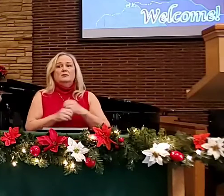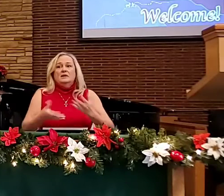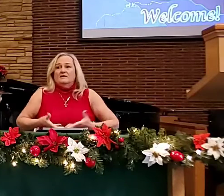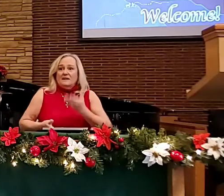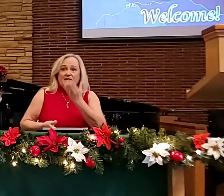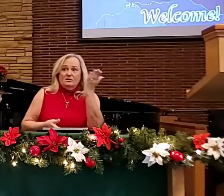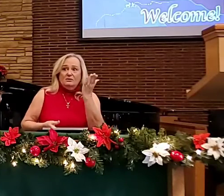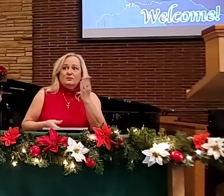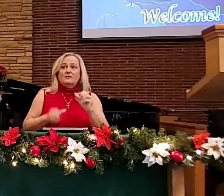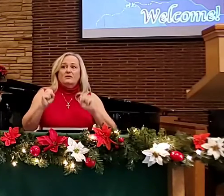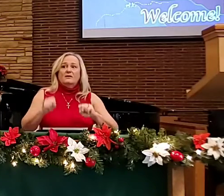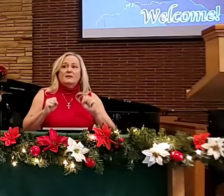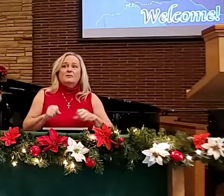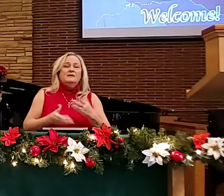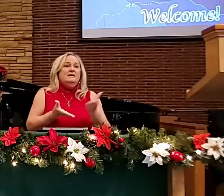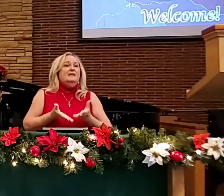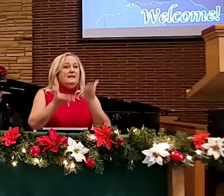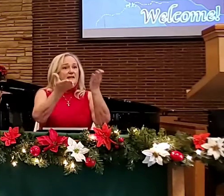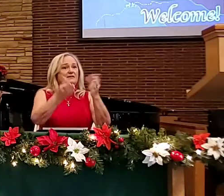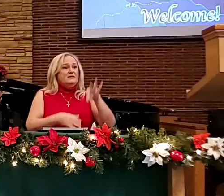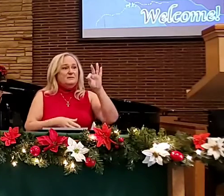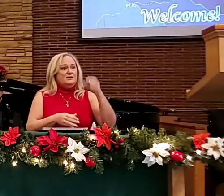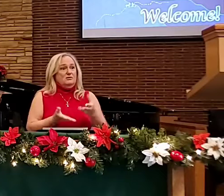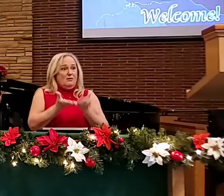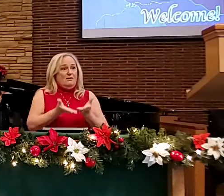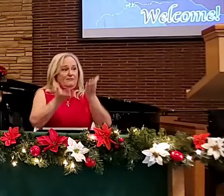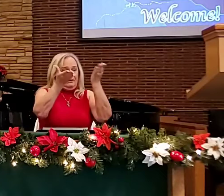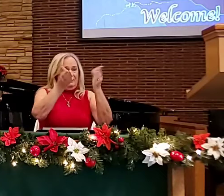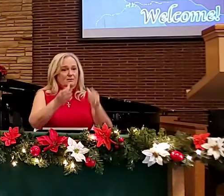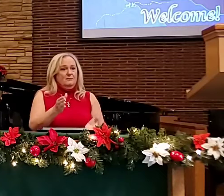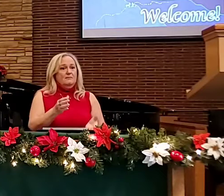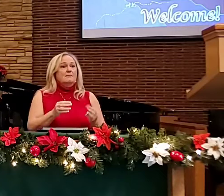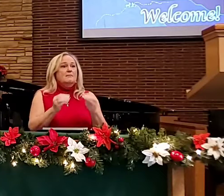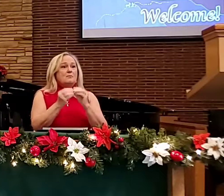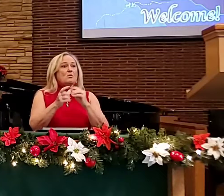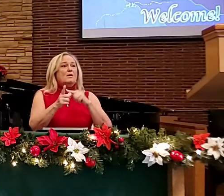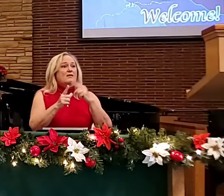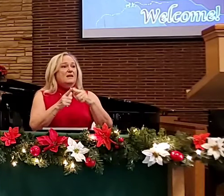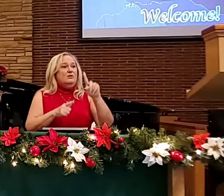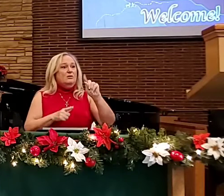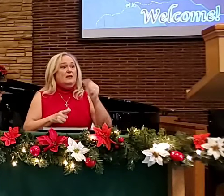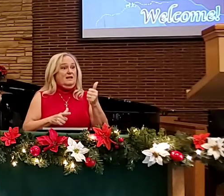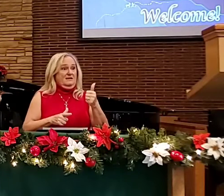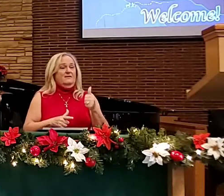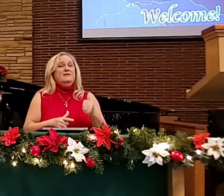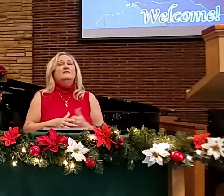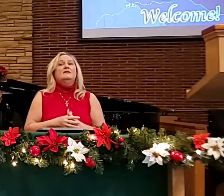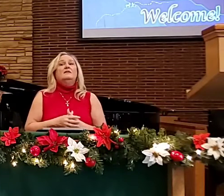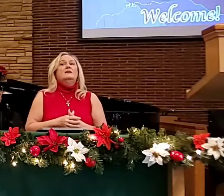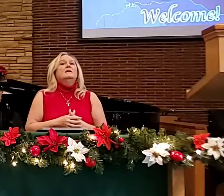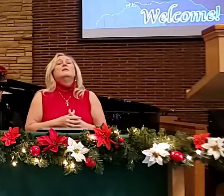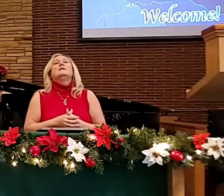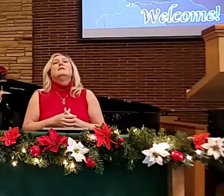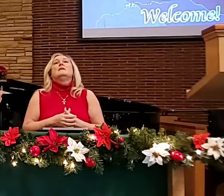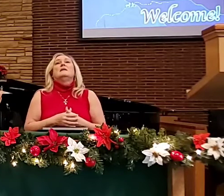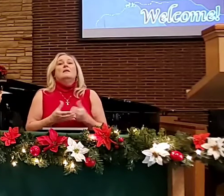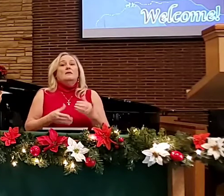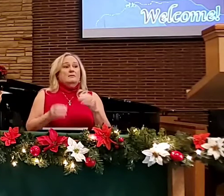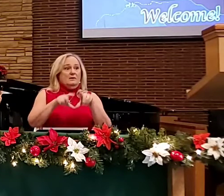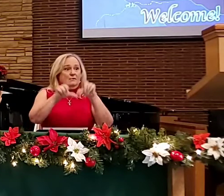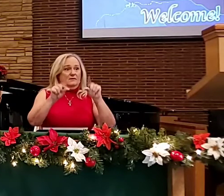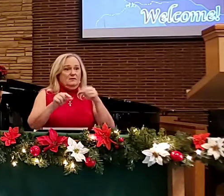you, if you are able, to give a special offering over and above your regular giving. There are envelopes for